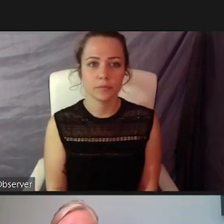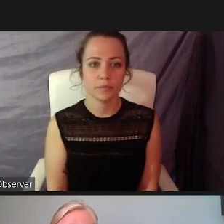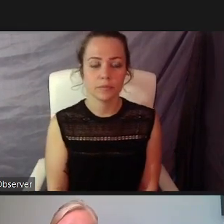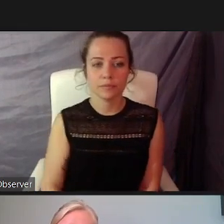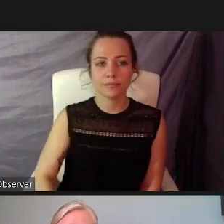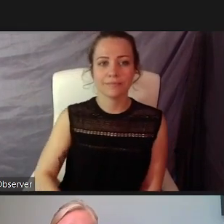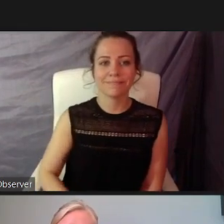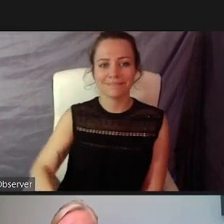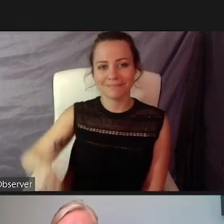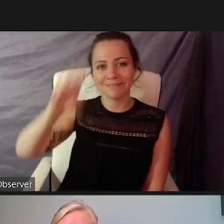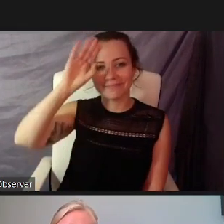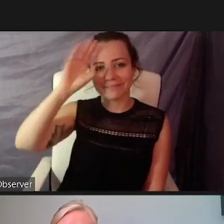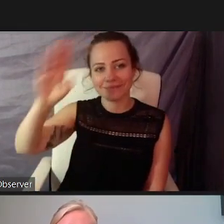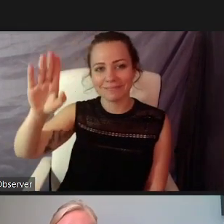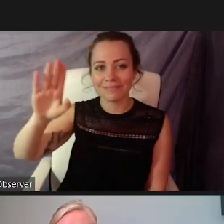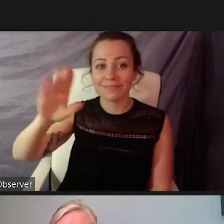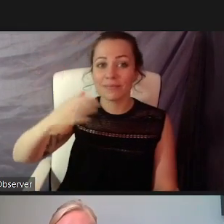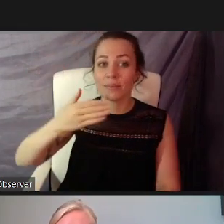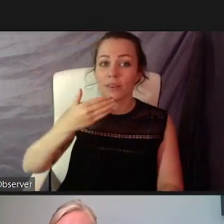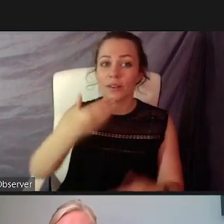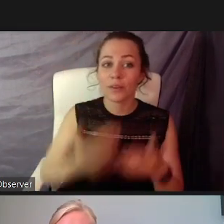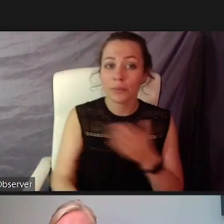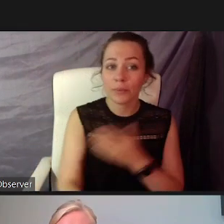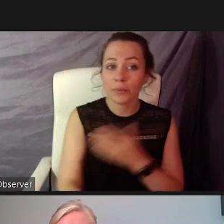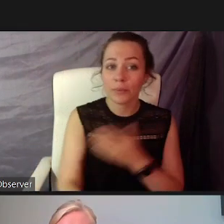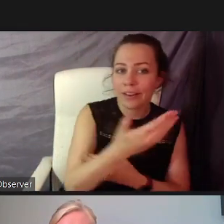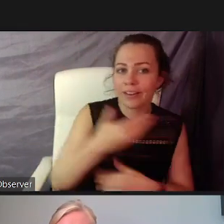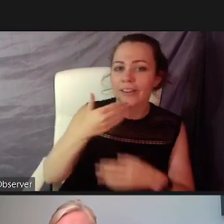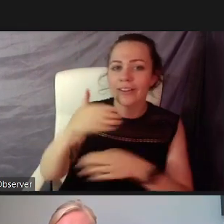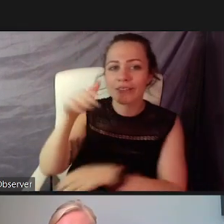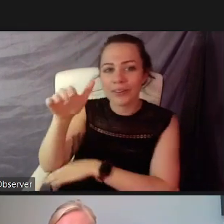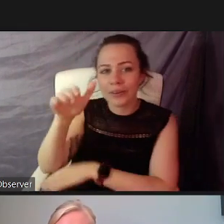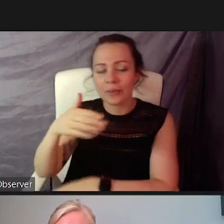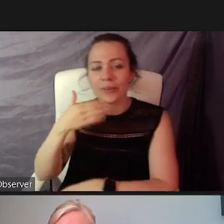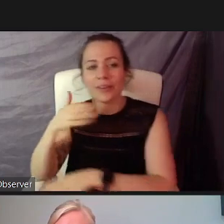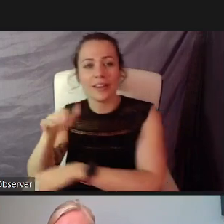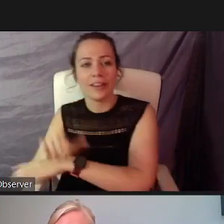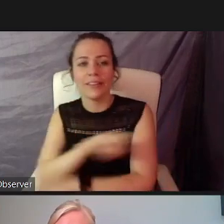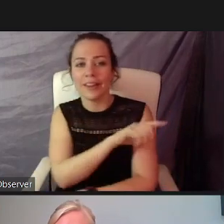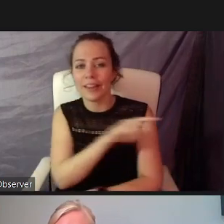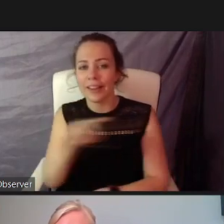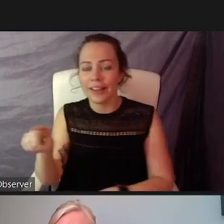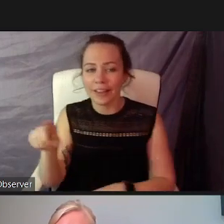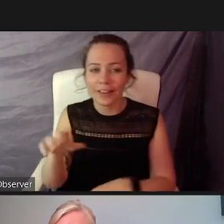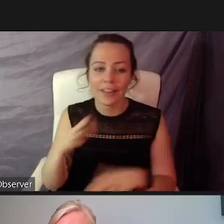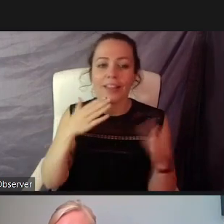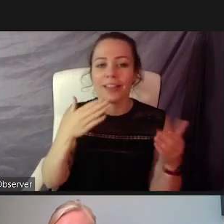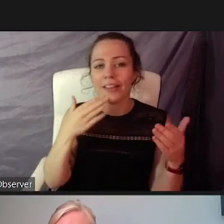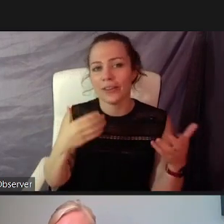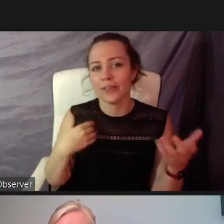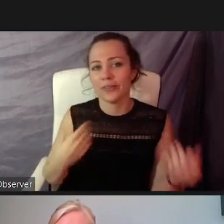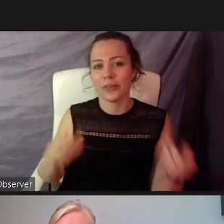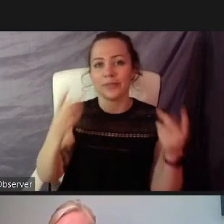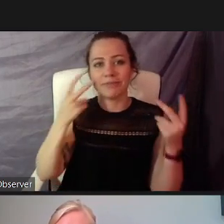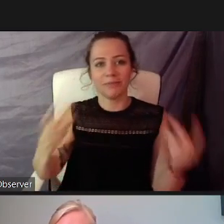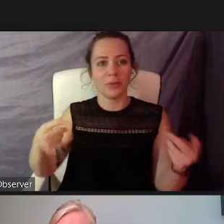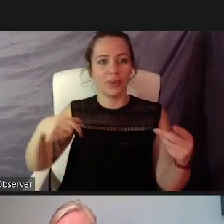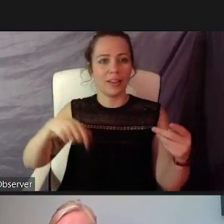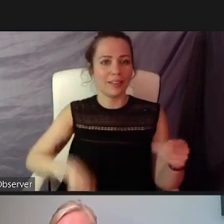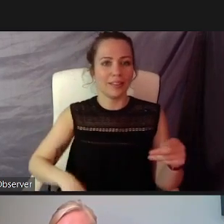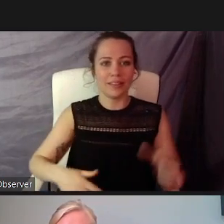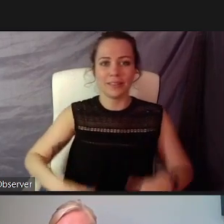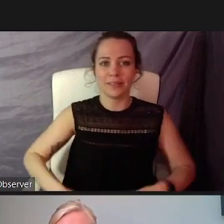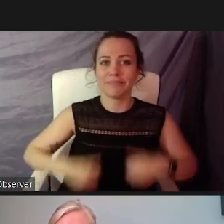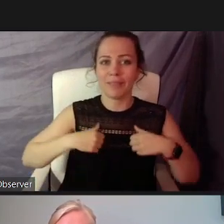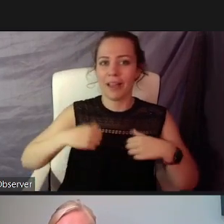Hi, good afternoon, good morning, and good evening. Thank you for joining our live today from WHO headquarters in Geneva,